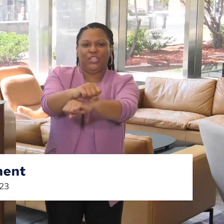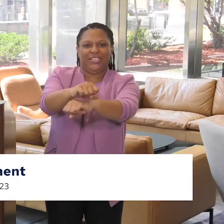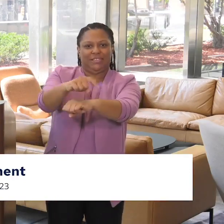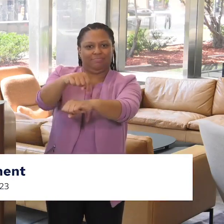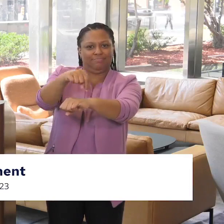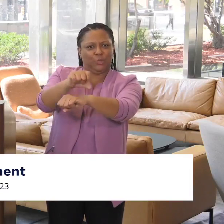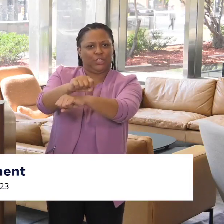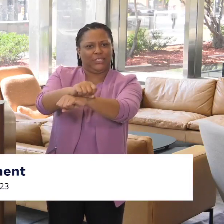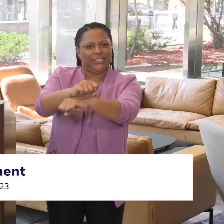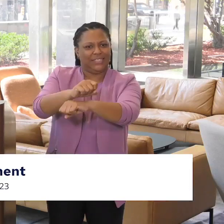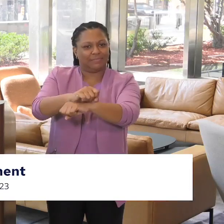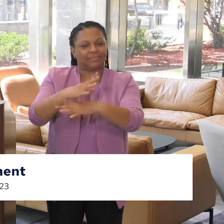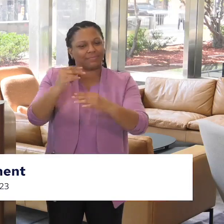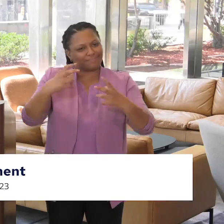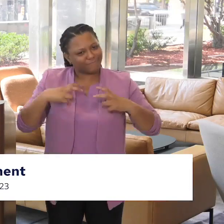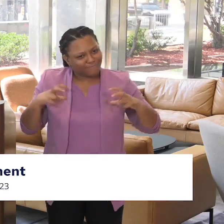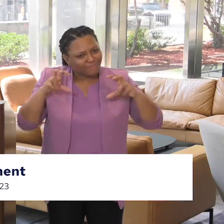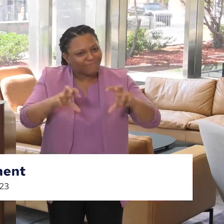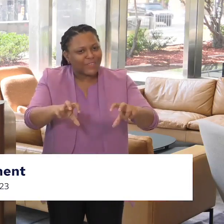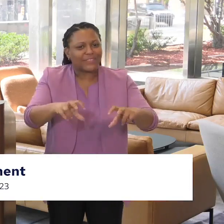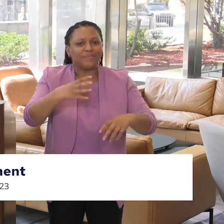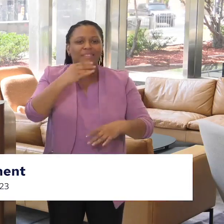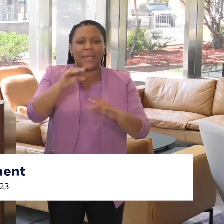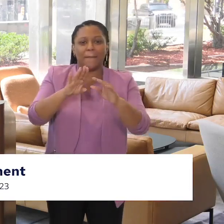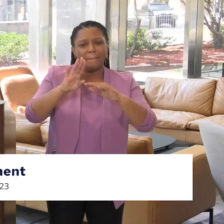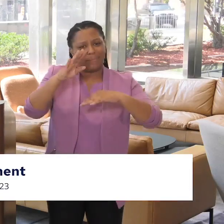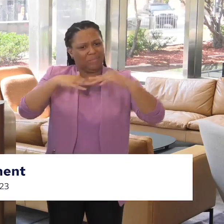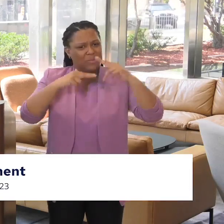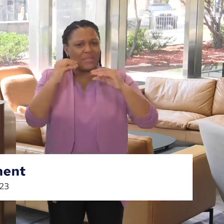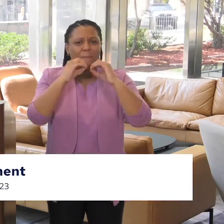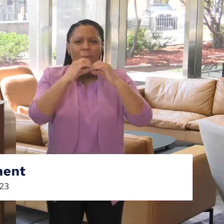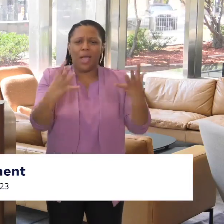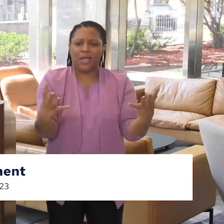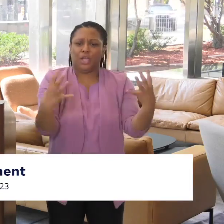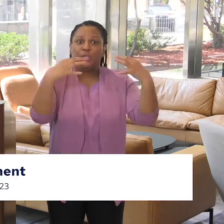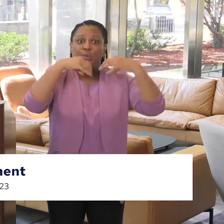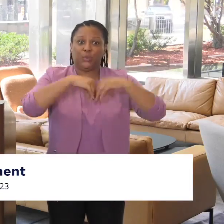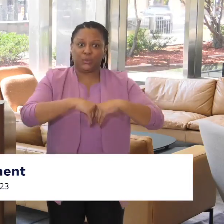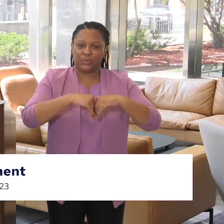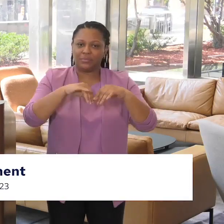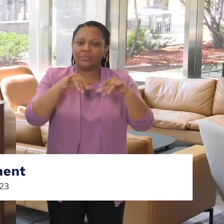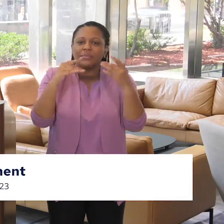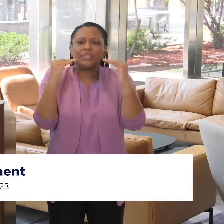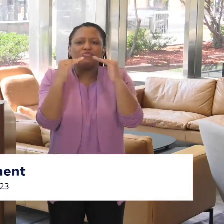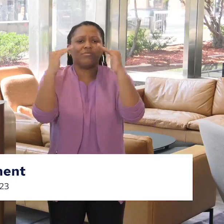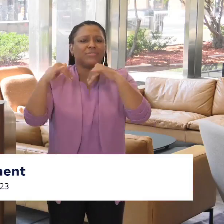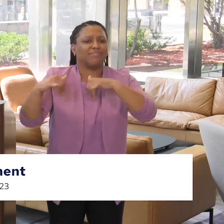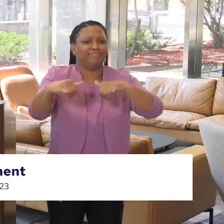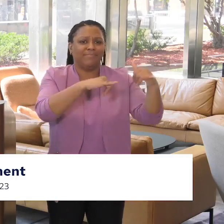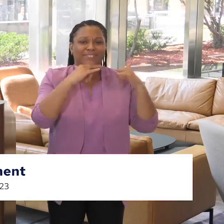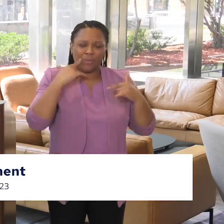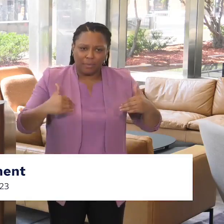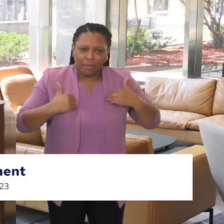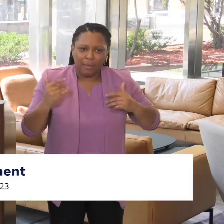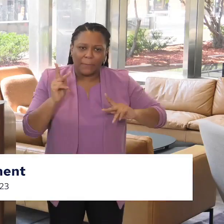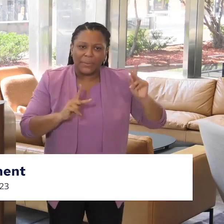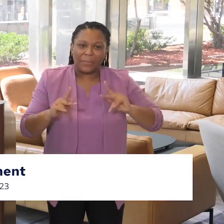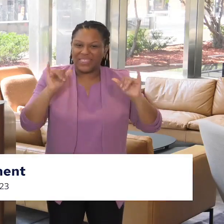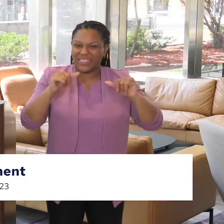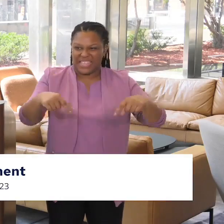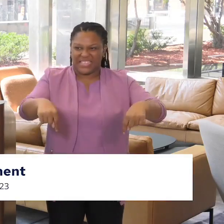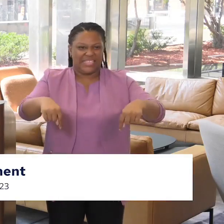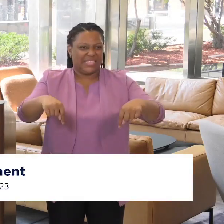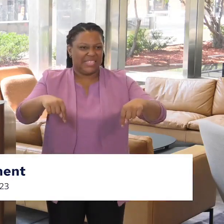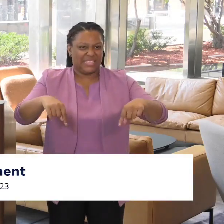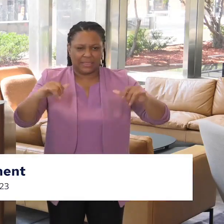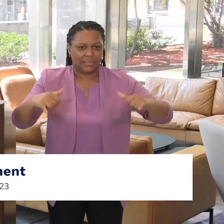time to win on building a more inclusive and just economy for our young people here in the East Metro. And that's what this investment from